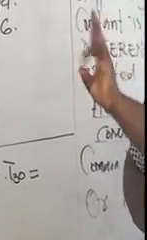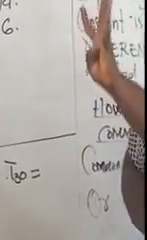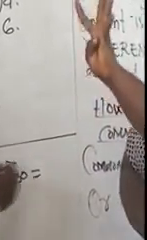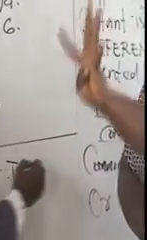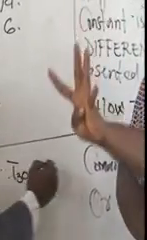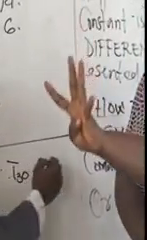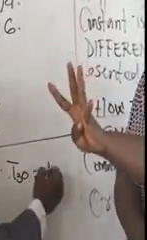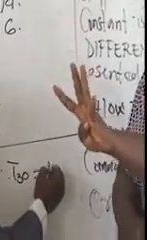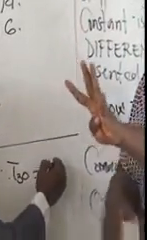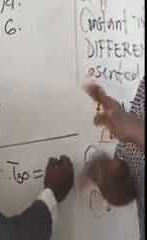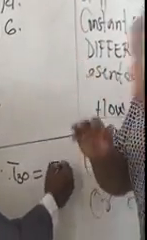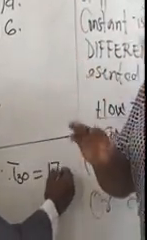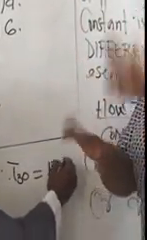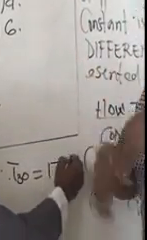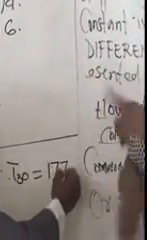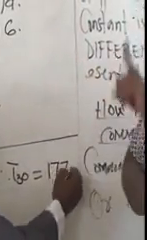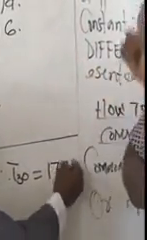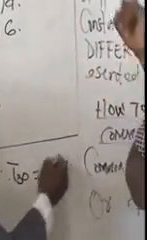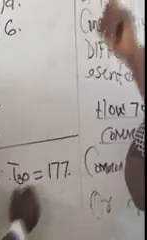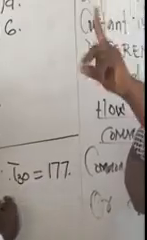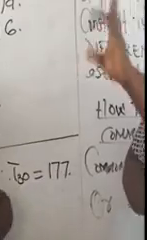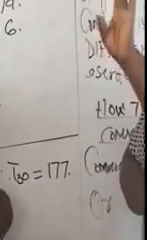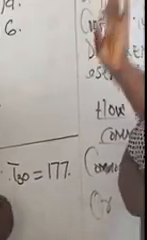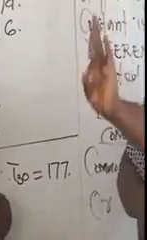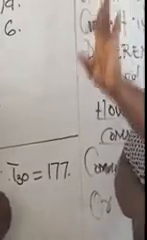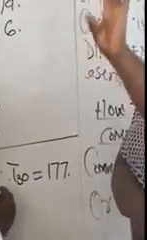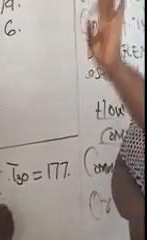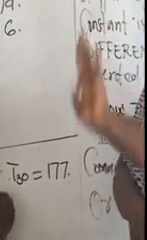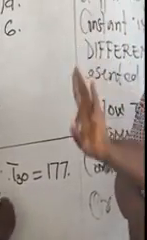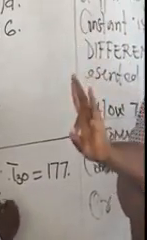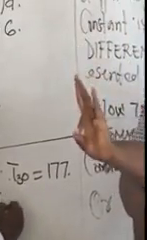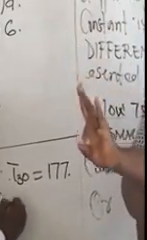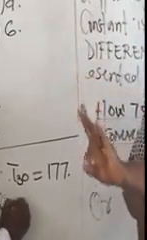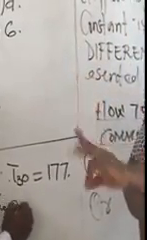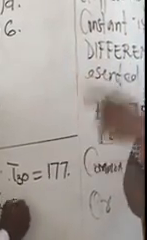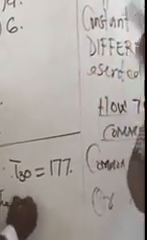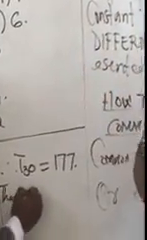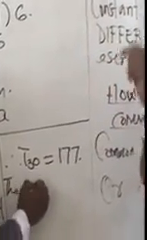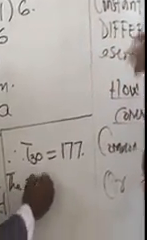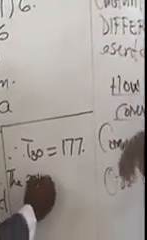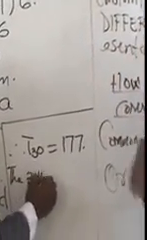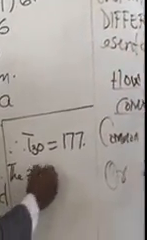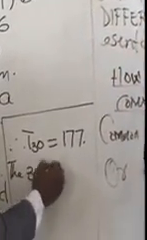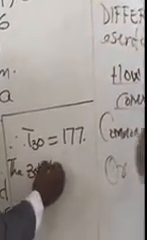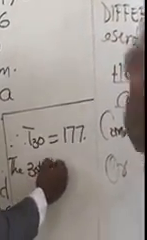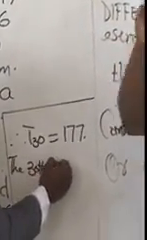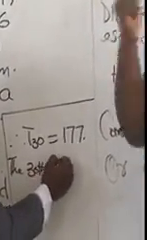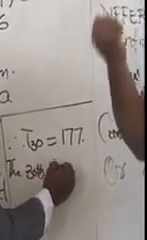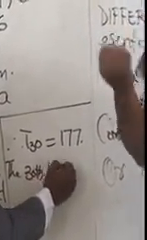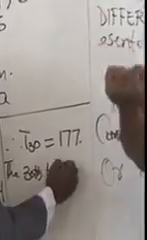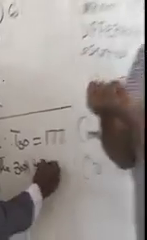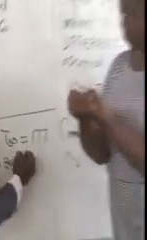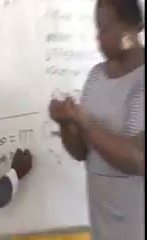174 will give us 177. The 30th term